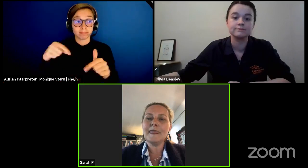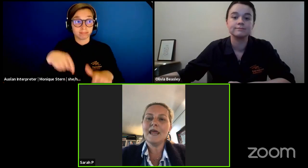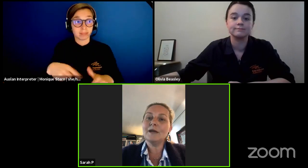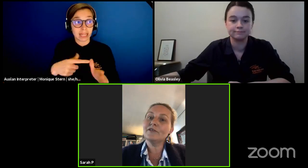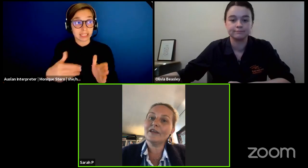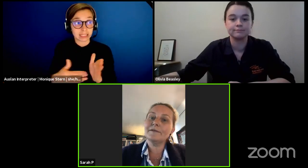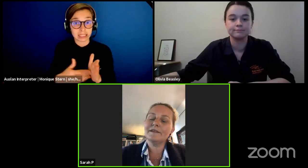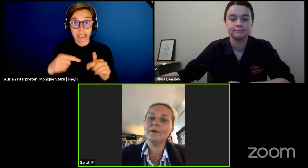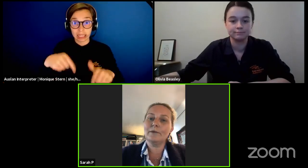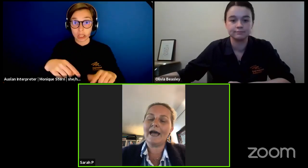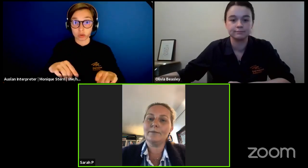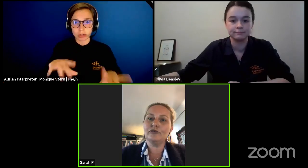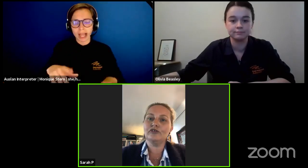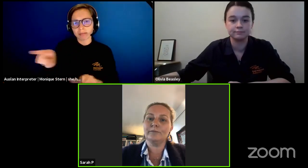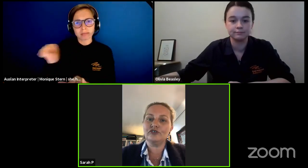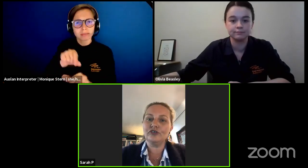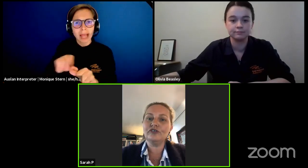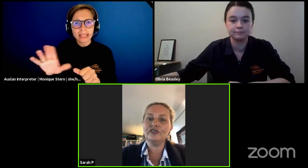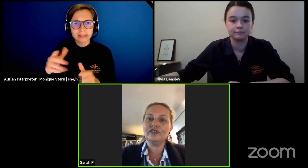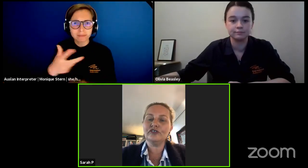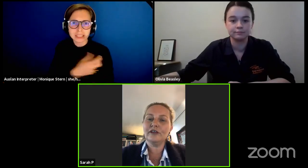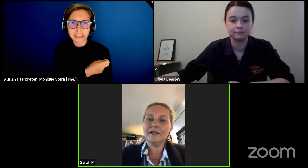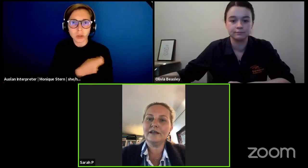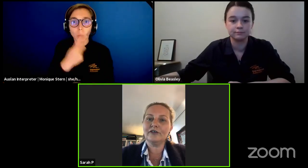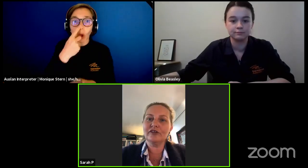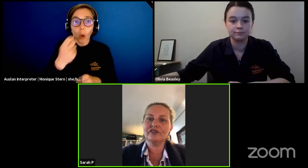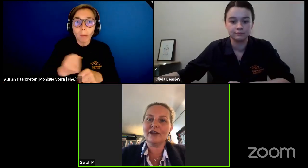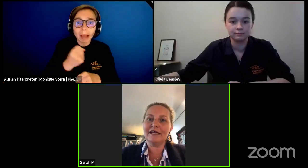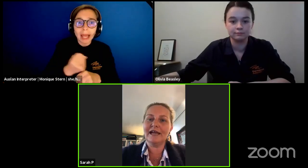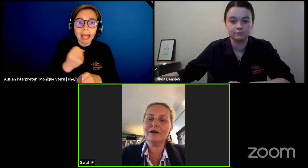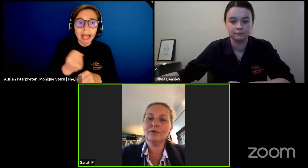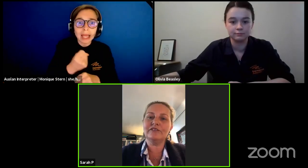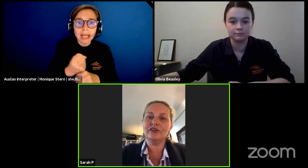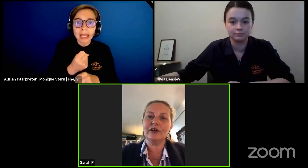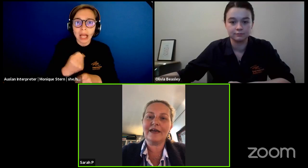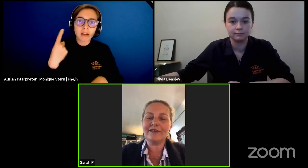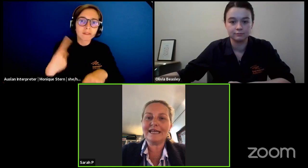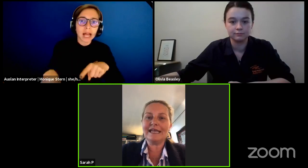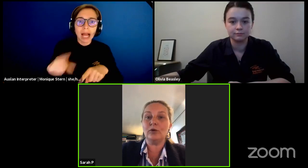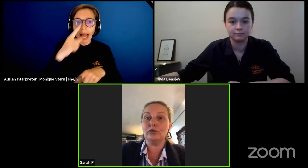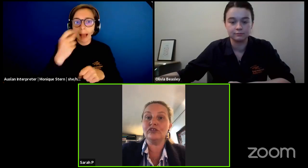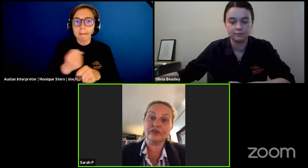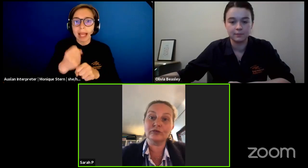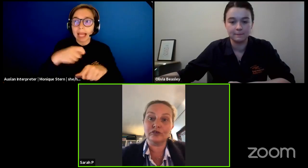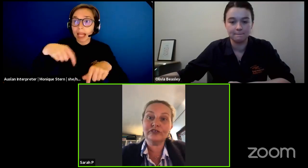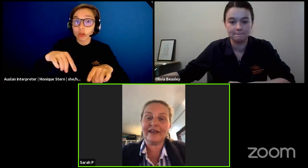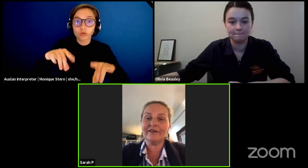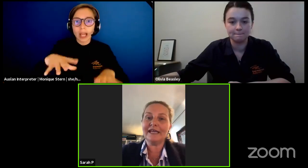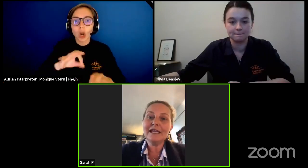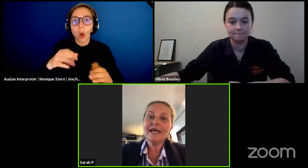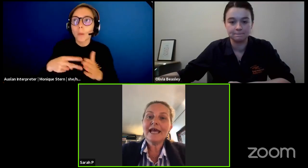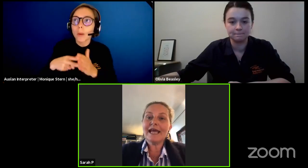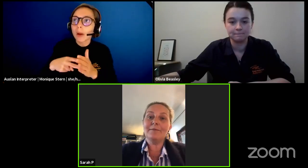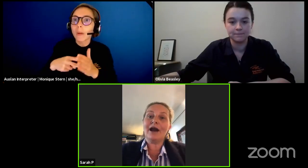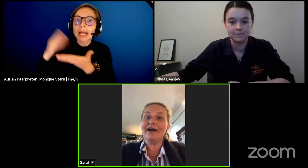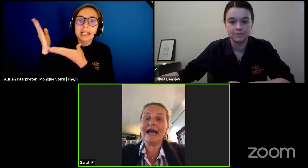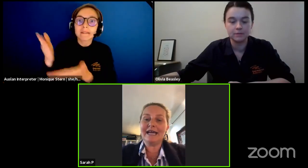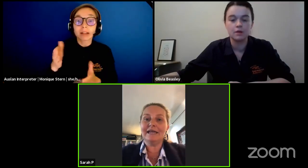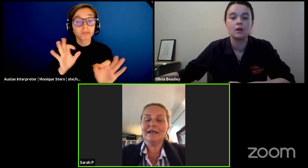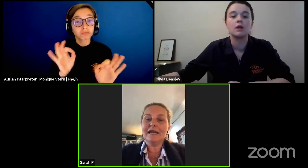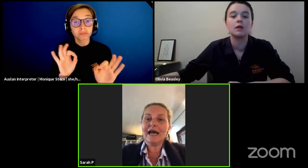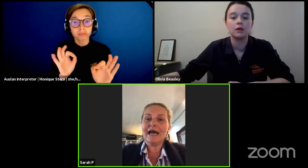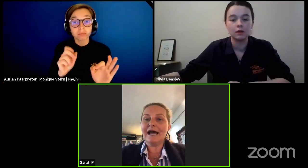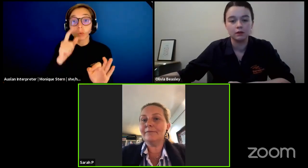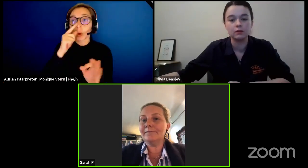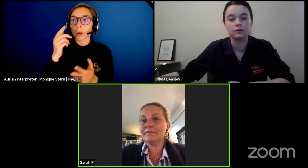vaccine. It was something that we were able to produce here in Australia. We did not have any, or still do not have any,